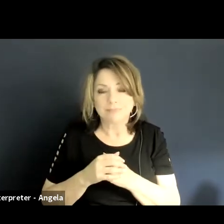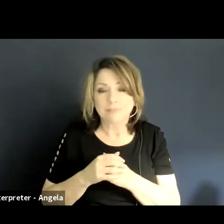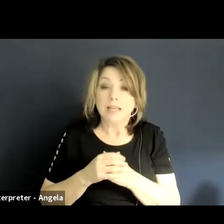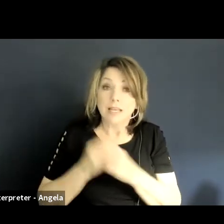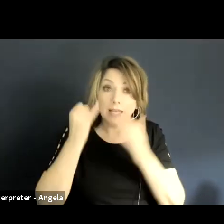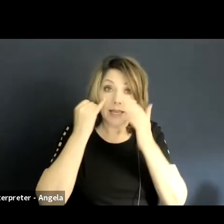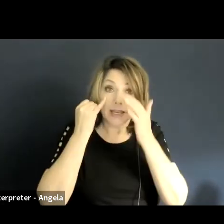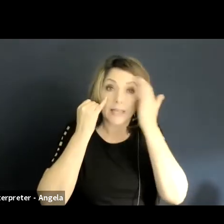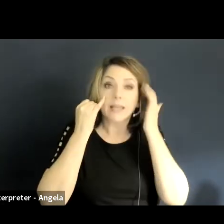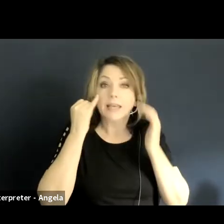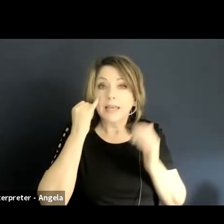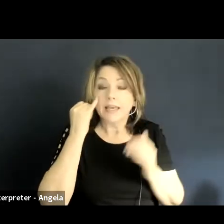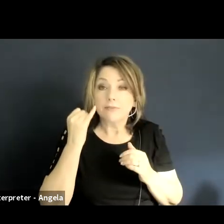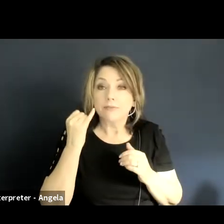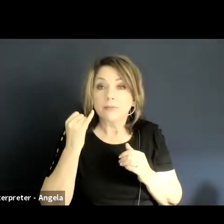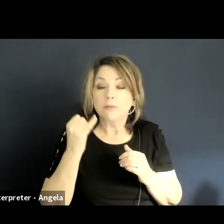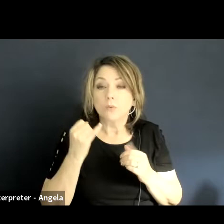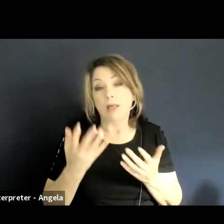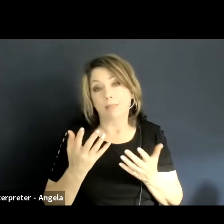And so in your